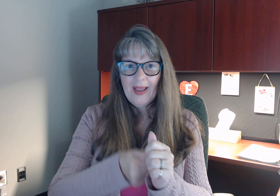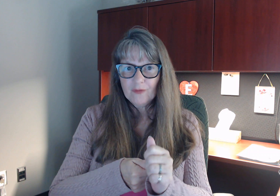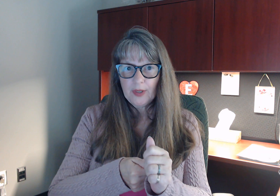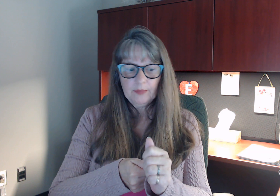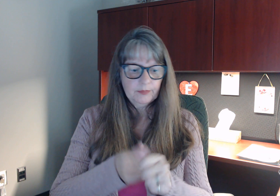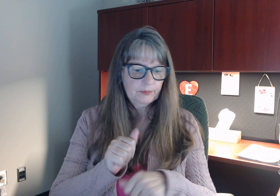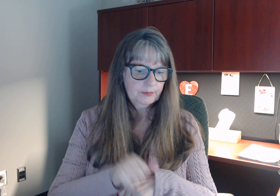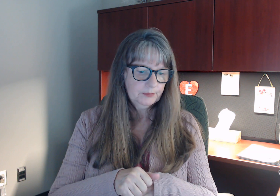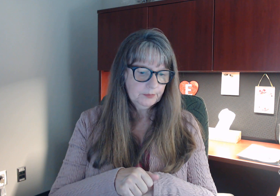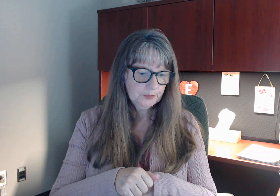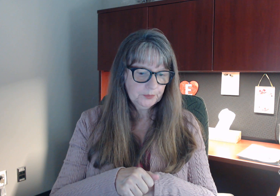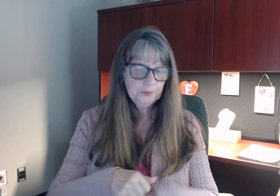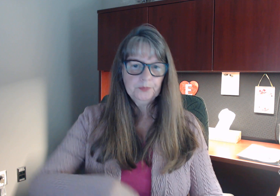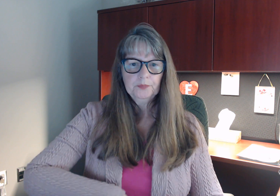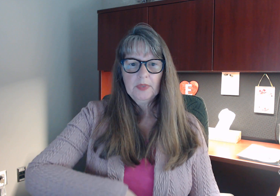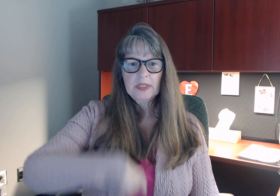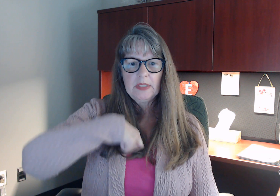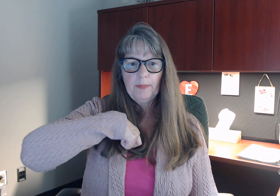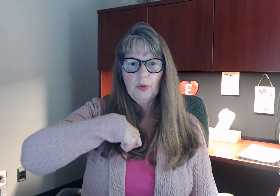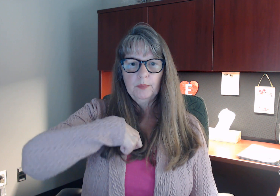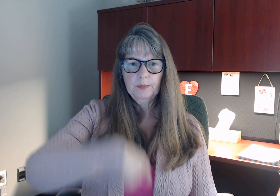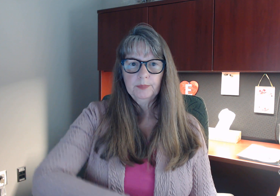Every. Zipper.